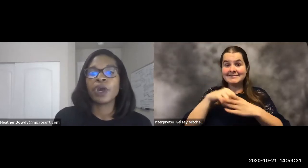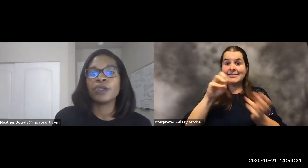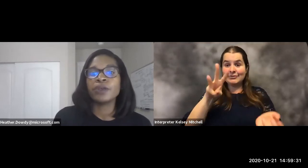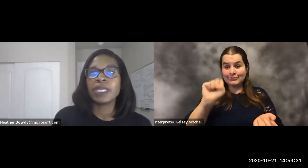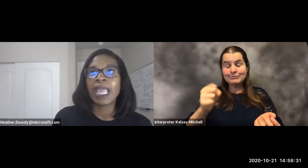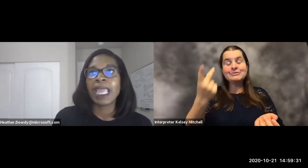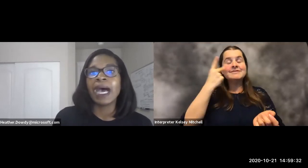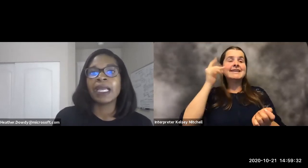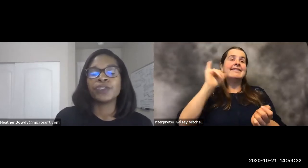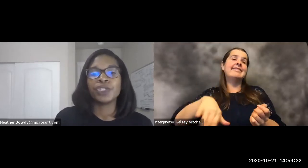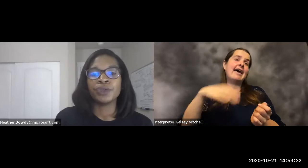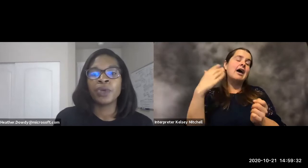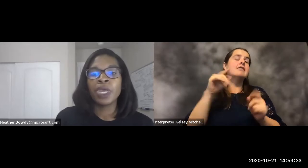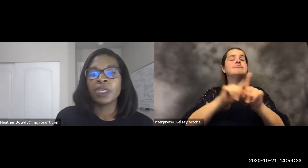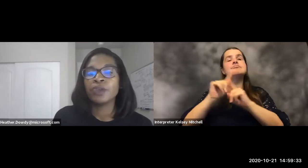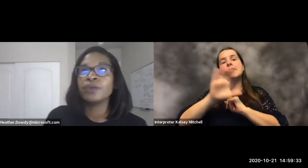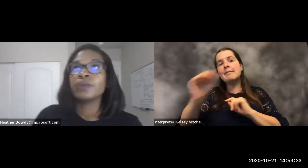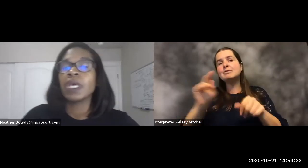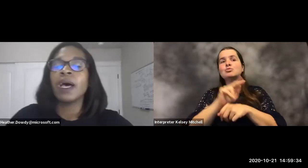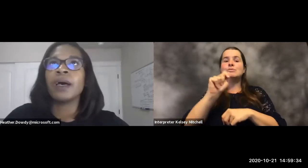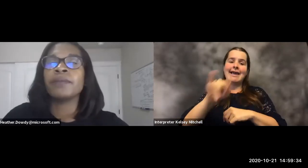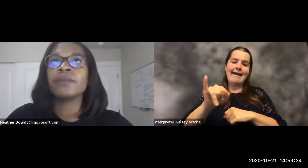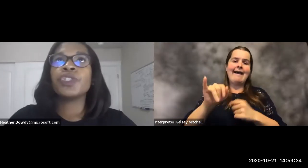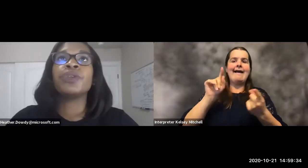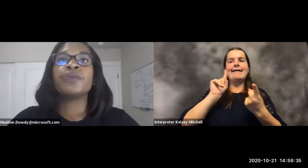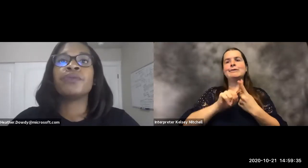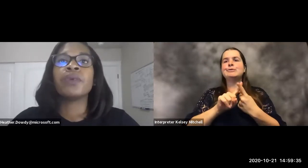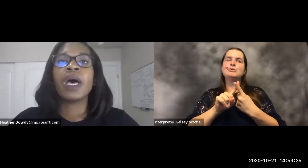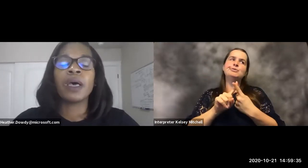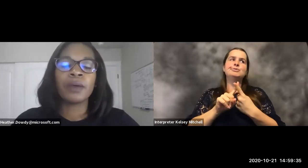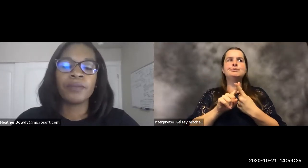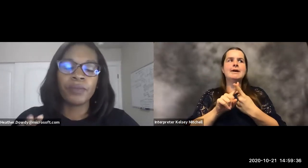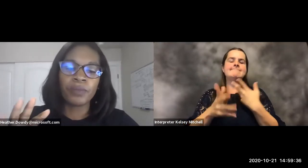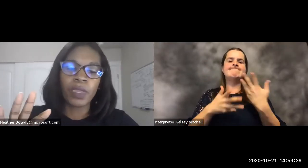companies are using AI to use